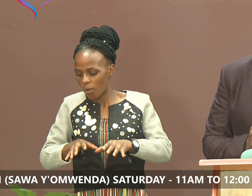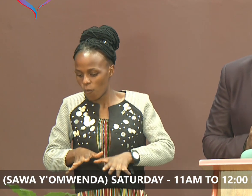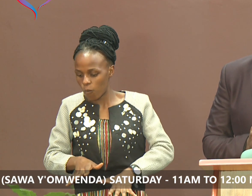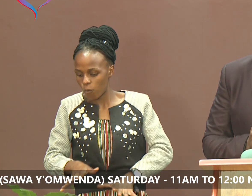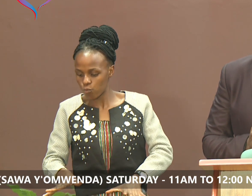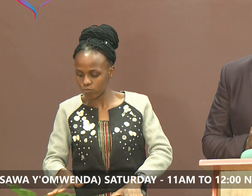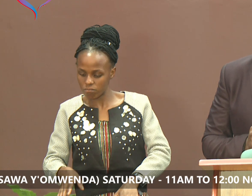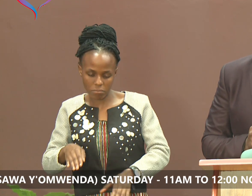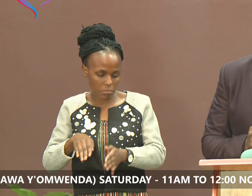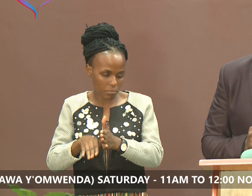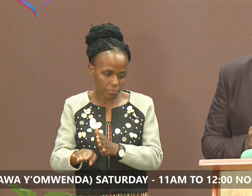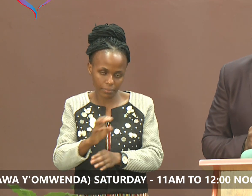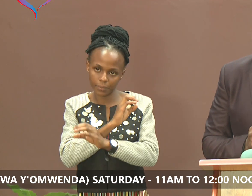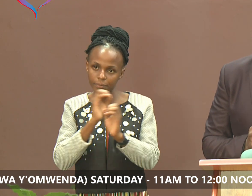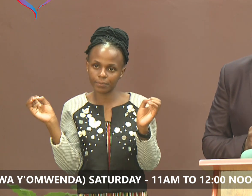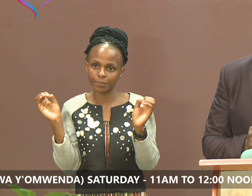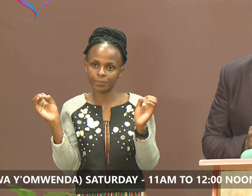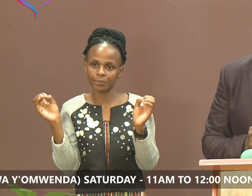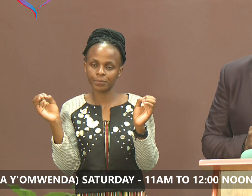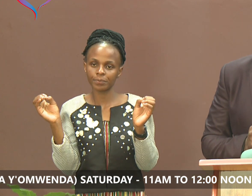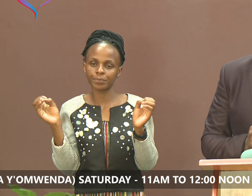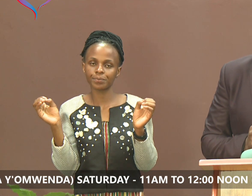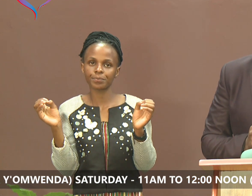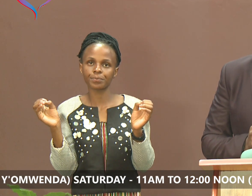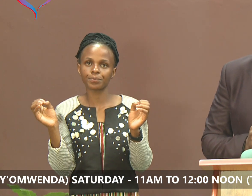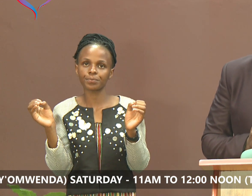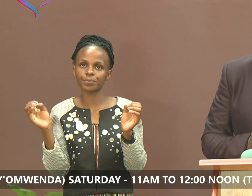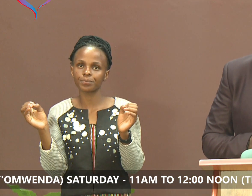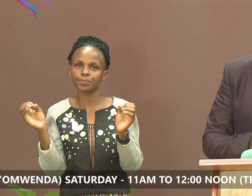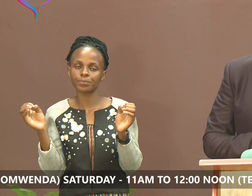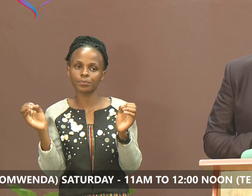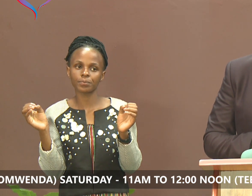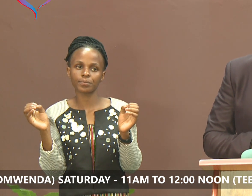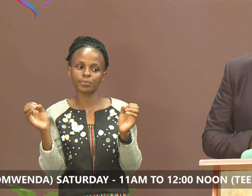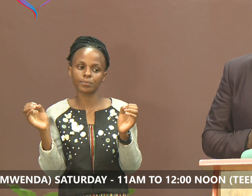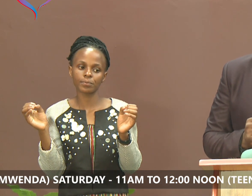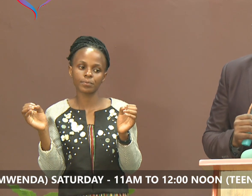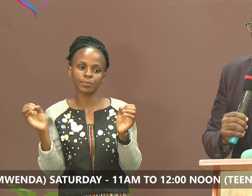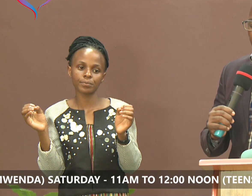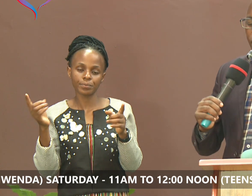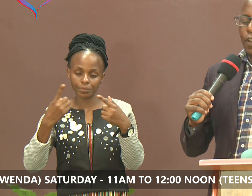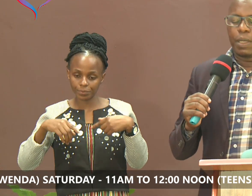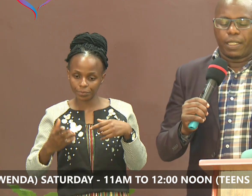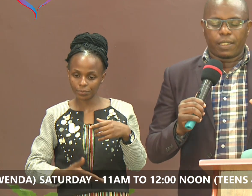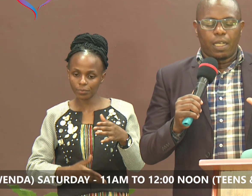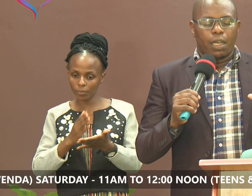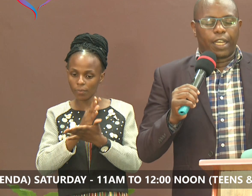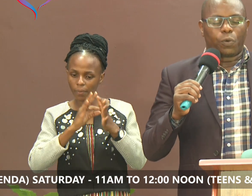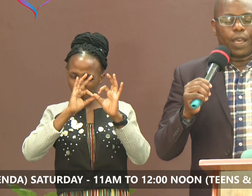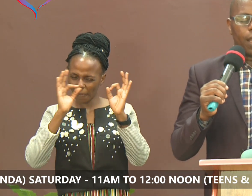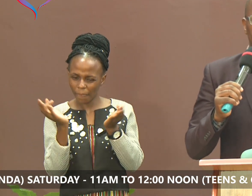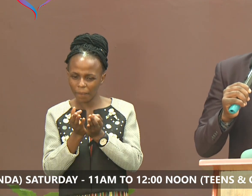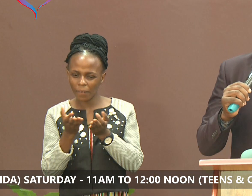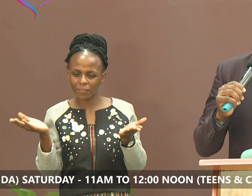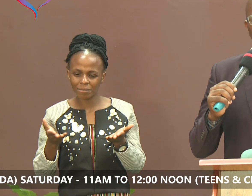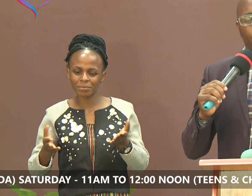enjazi awatali ttaka lingi amangu ago ne zimera kubanga tezali na ttaka gwanvu. We have some kinds of families that